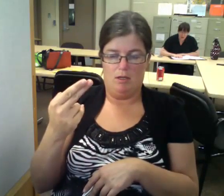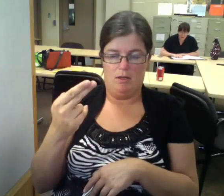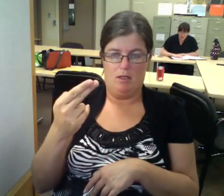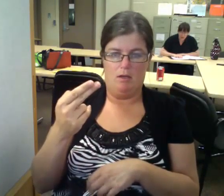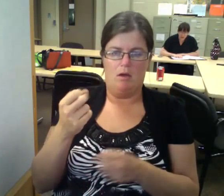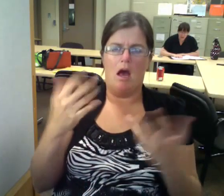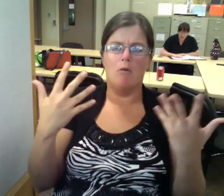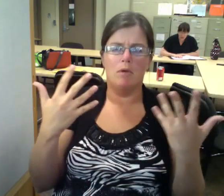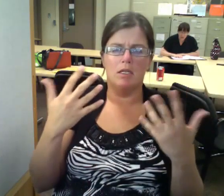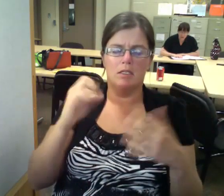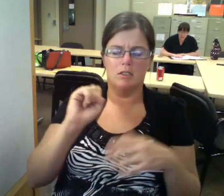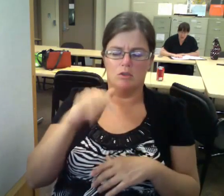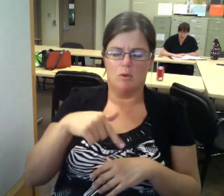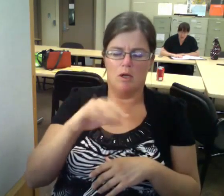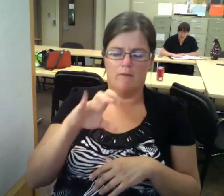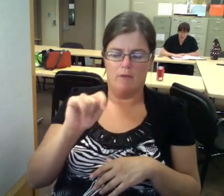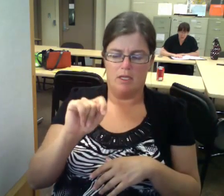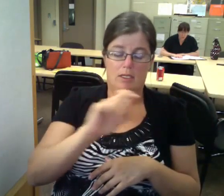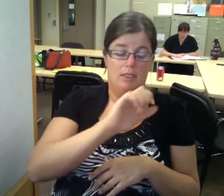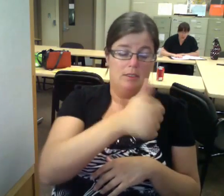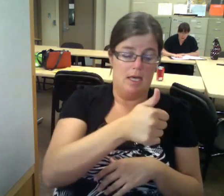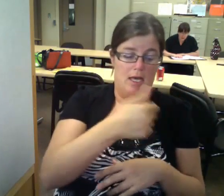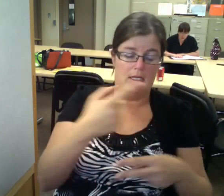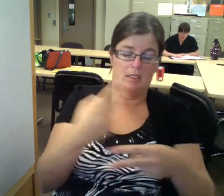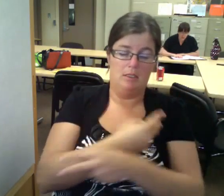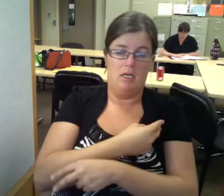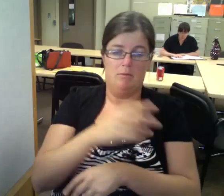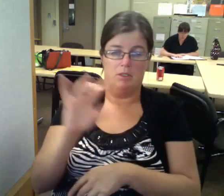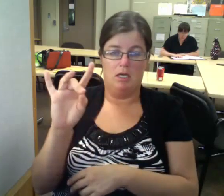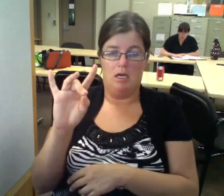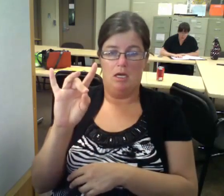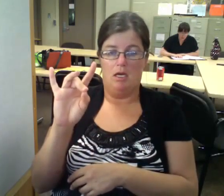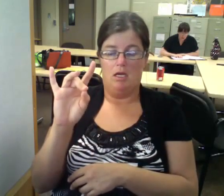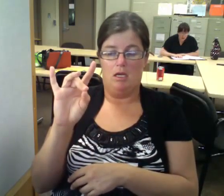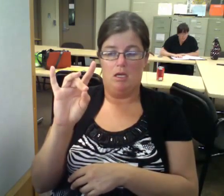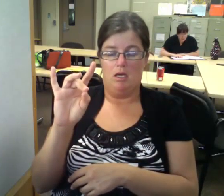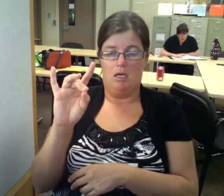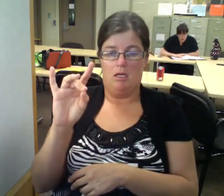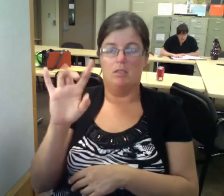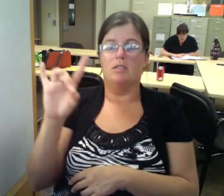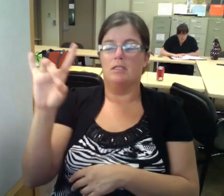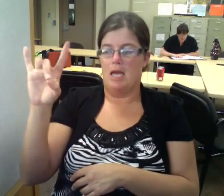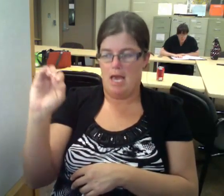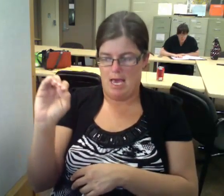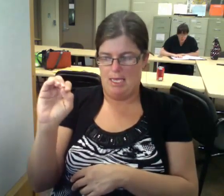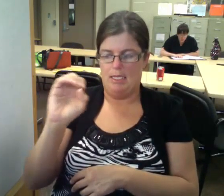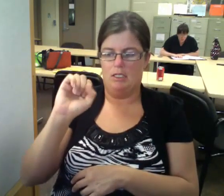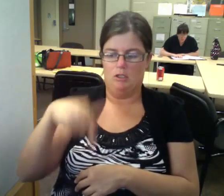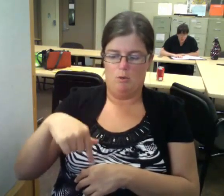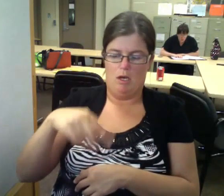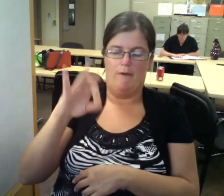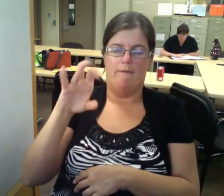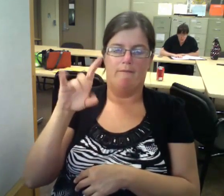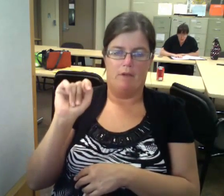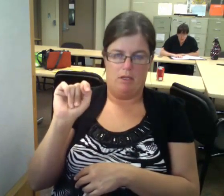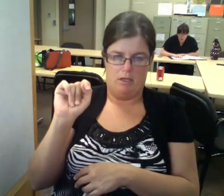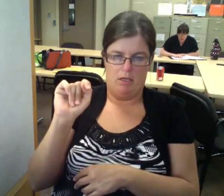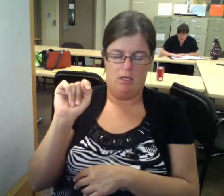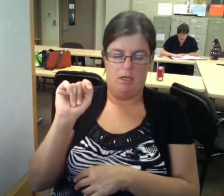10 times 8 equals 80 square feet. But like I said before, we now need to